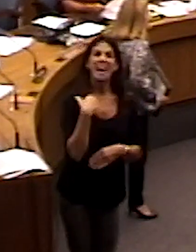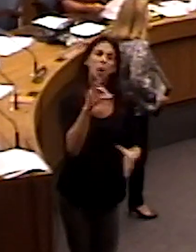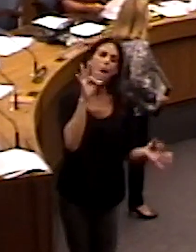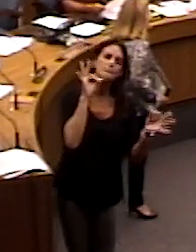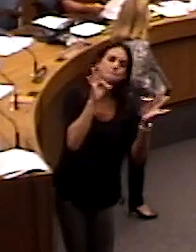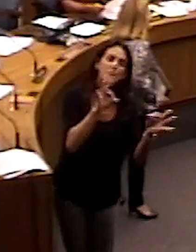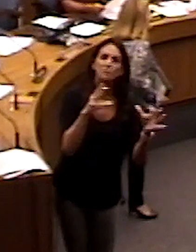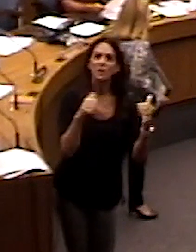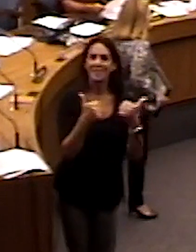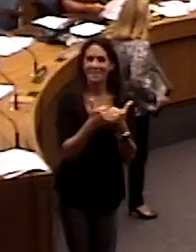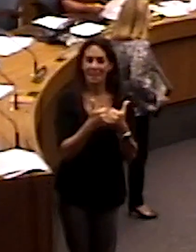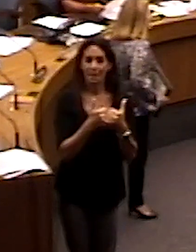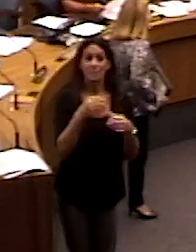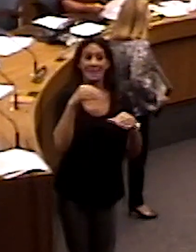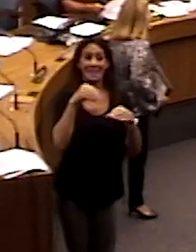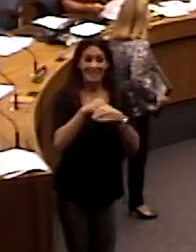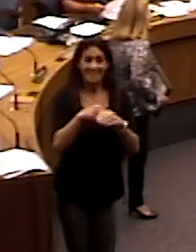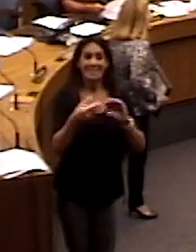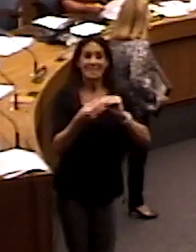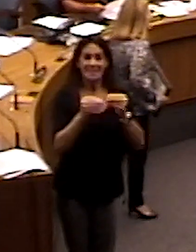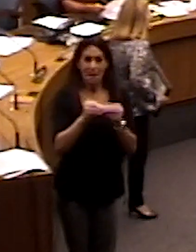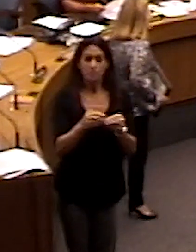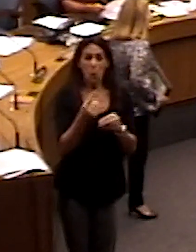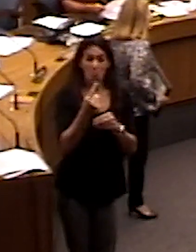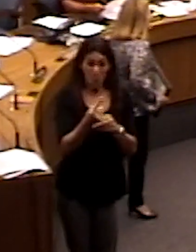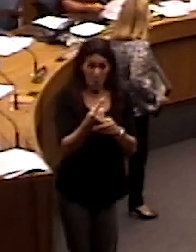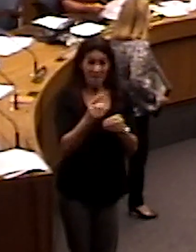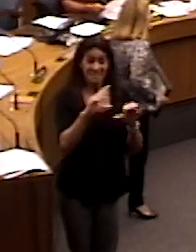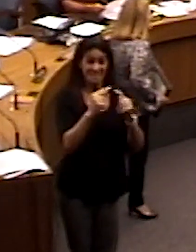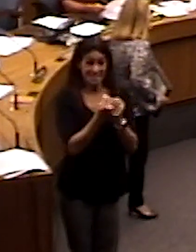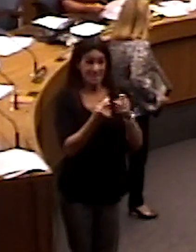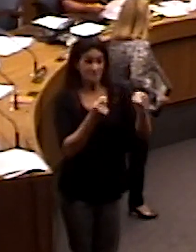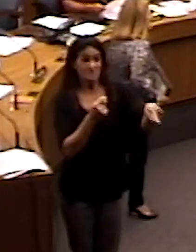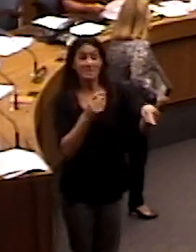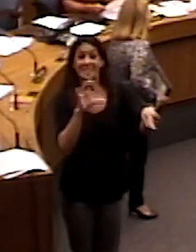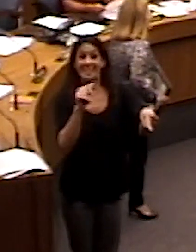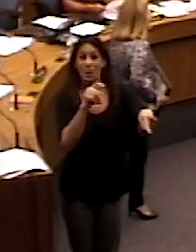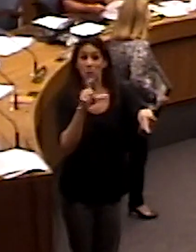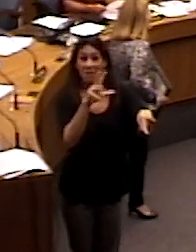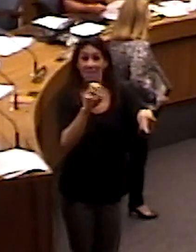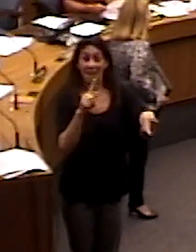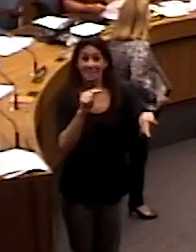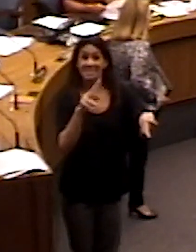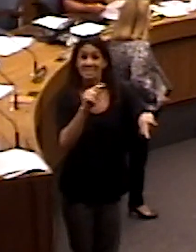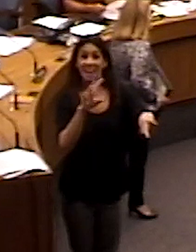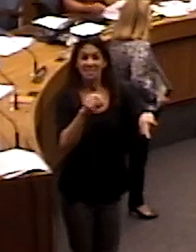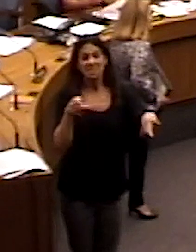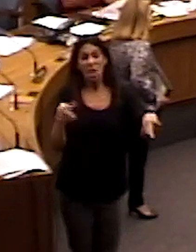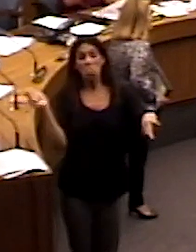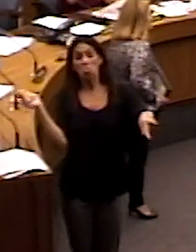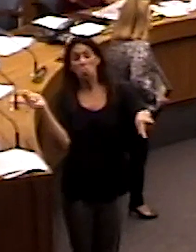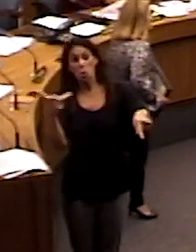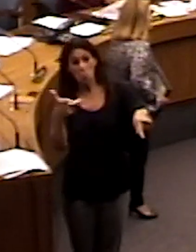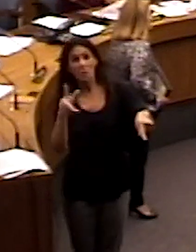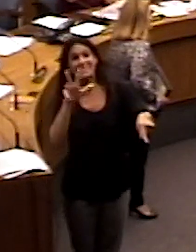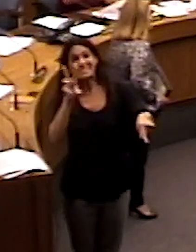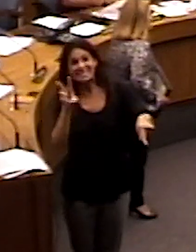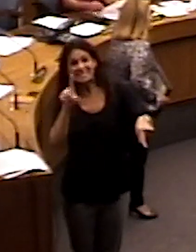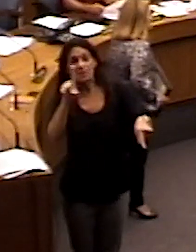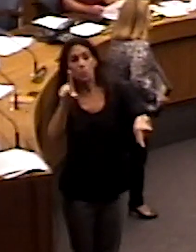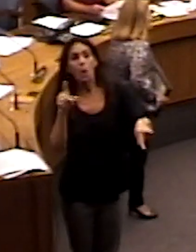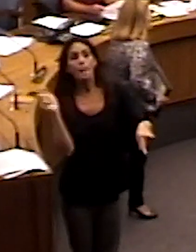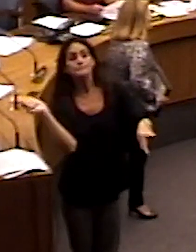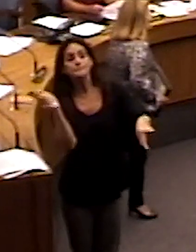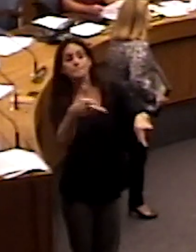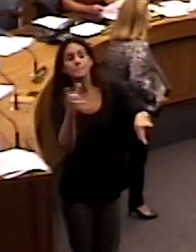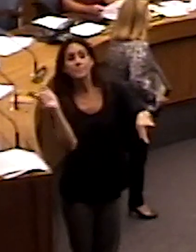Eight versus the number one seeded team, the Carolina Titans. Stephen threw a total of 61 pitches in the game,